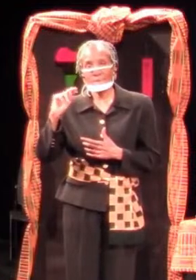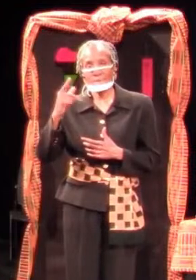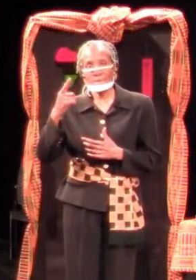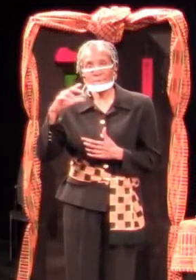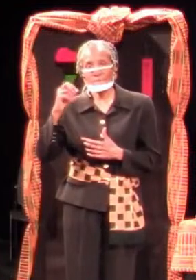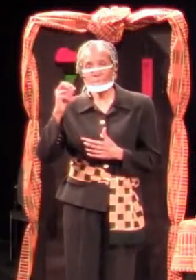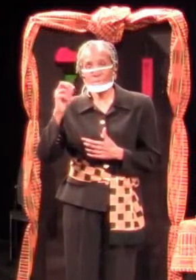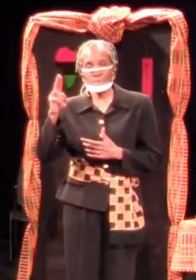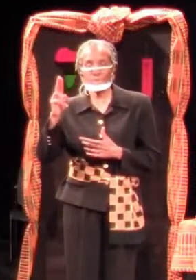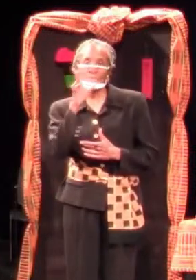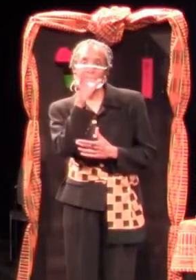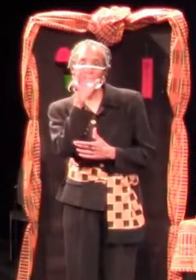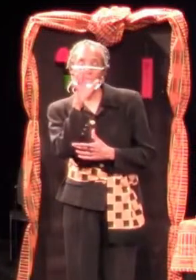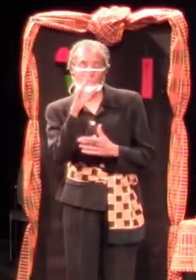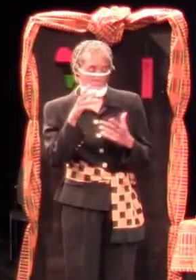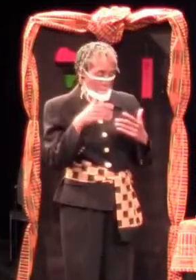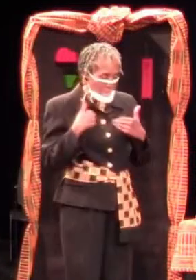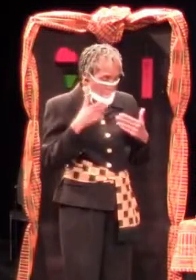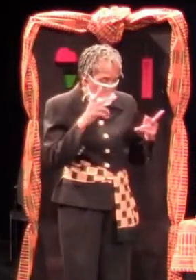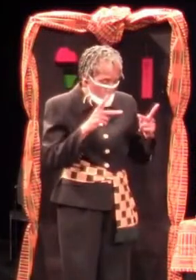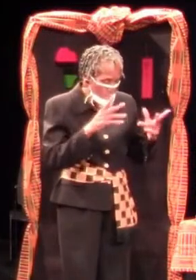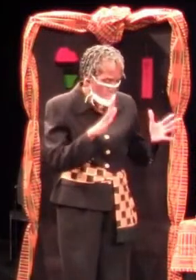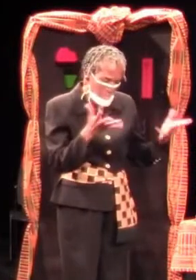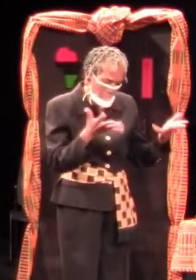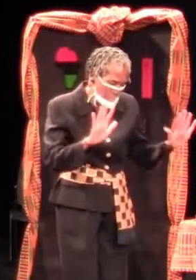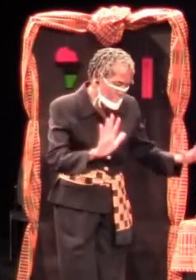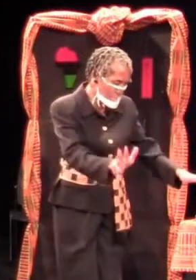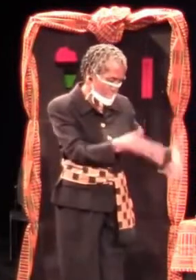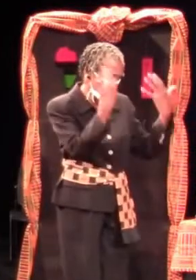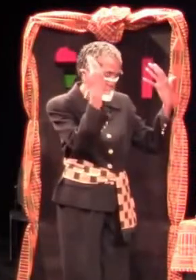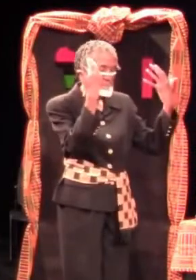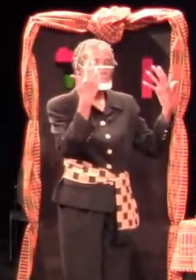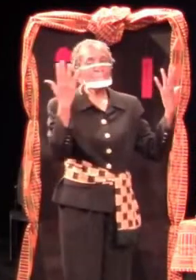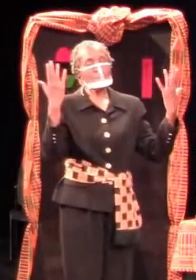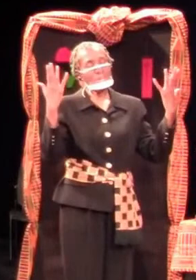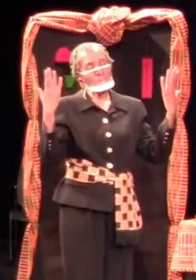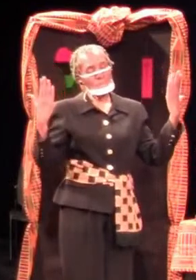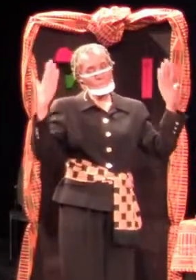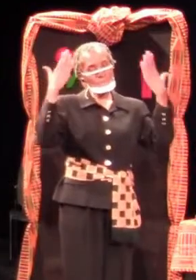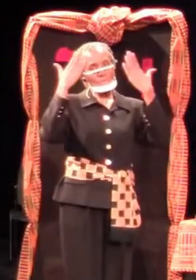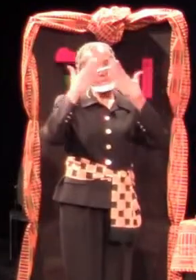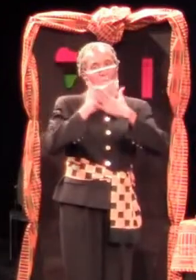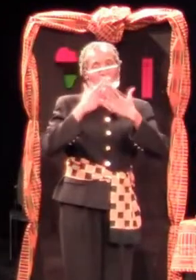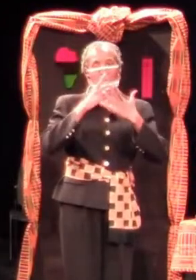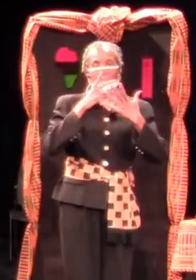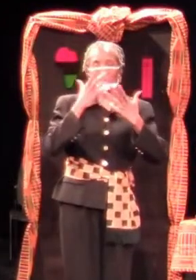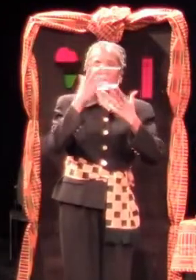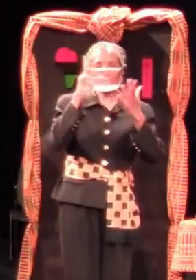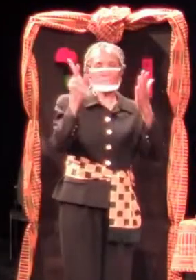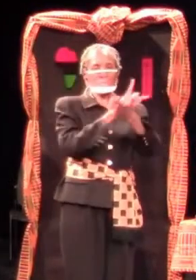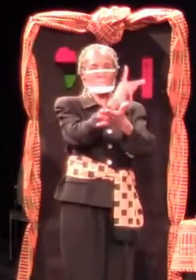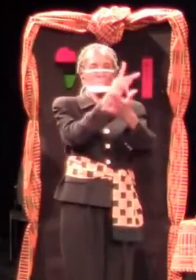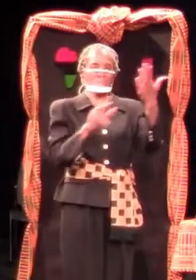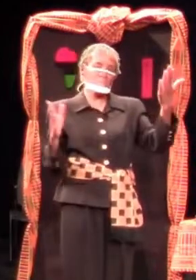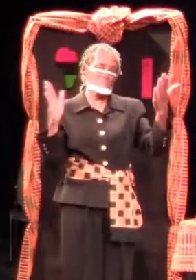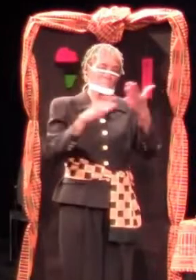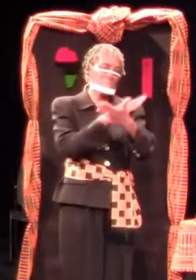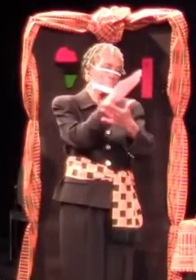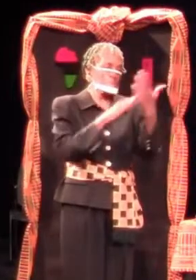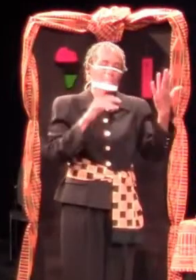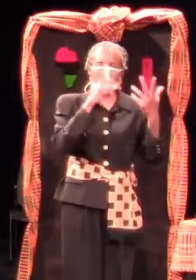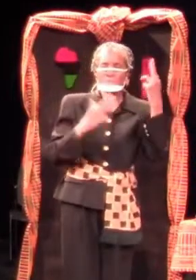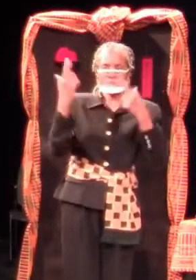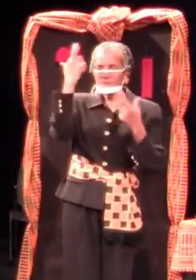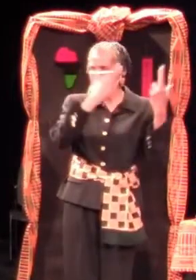neglect. You have already been paid for. Come out of the shadow of irrational prejudices. You